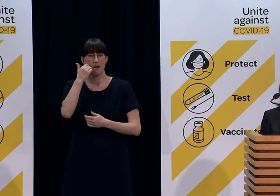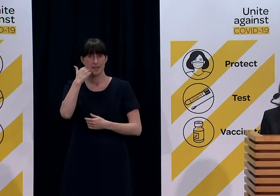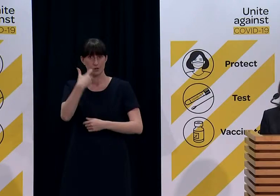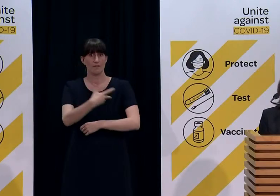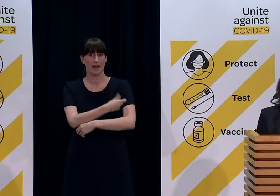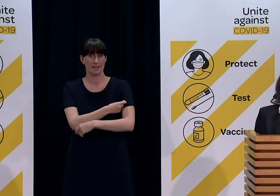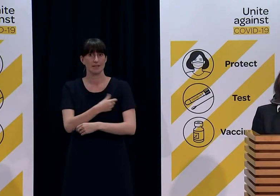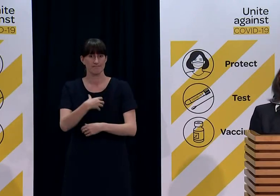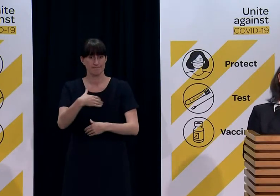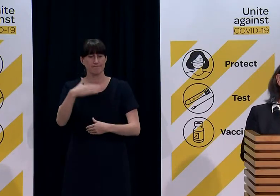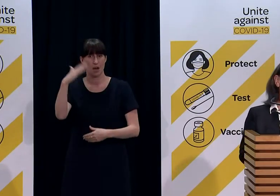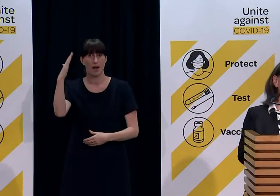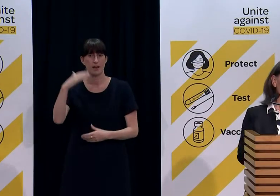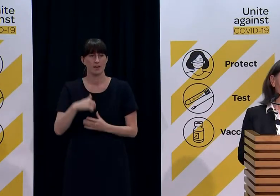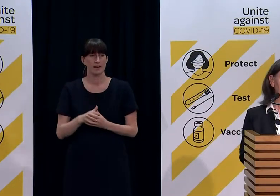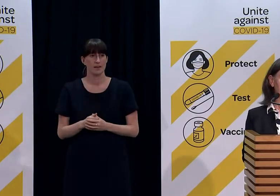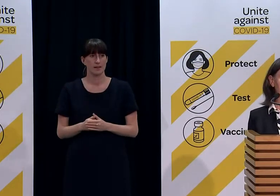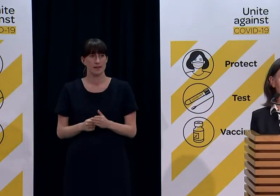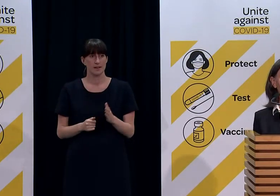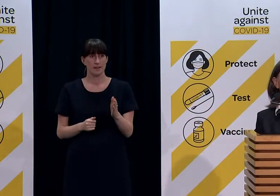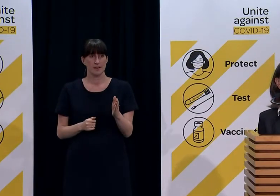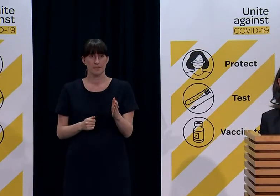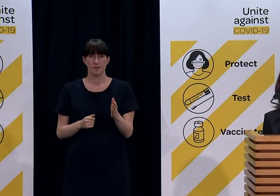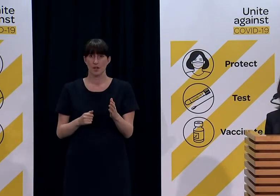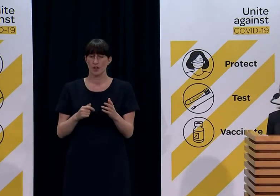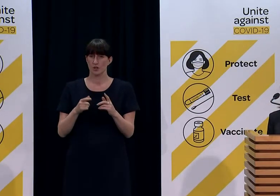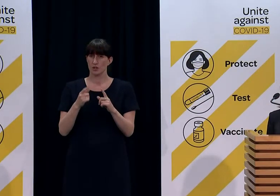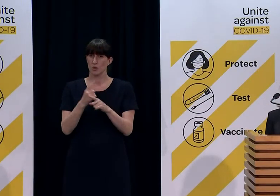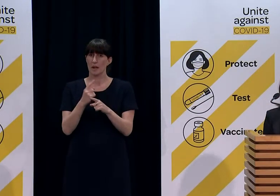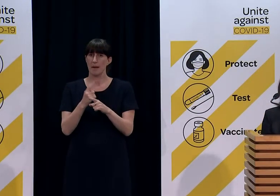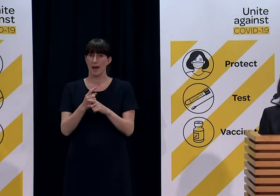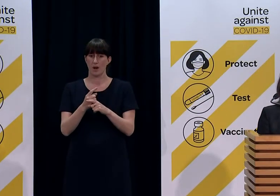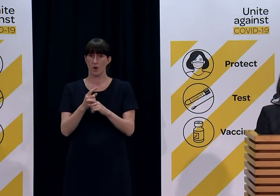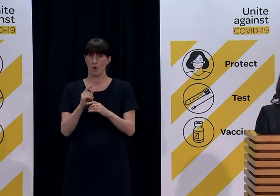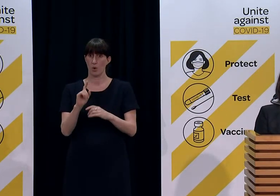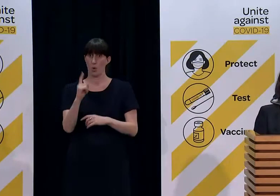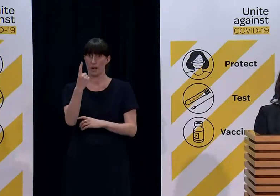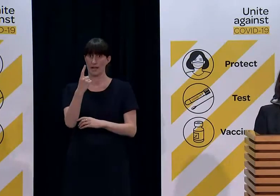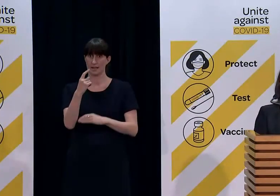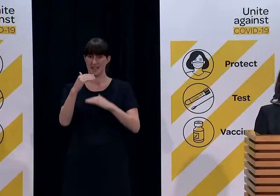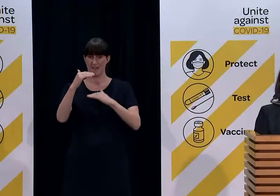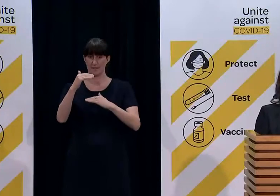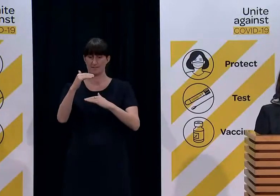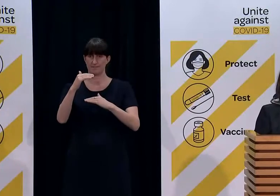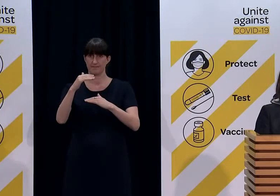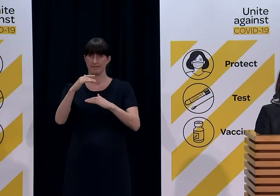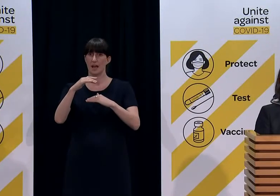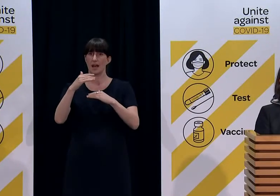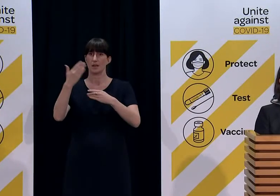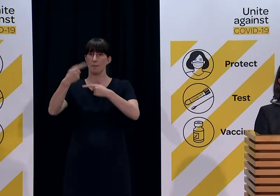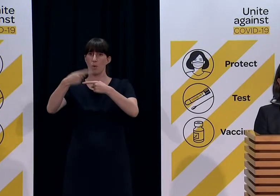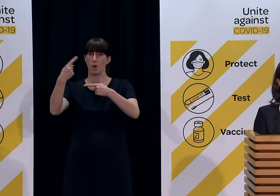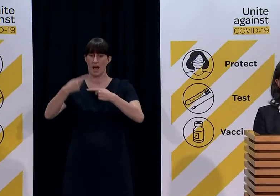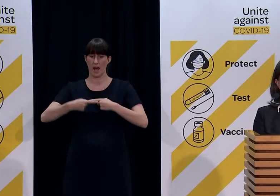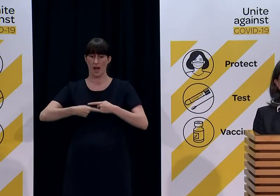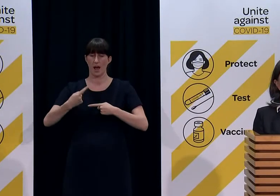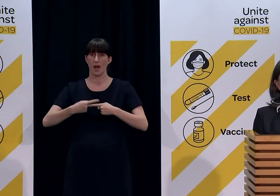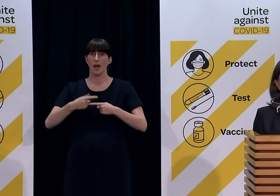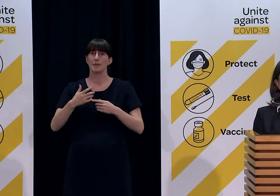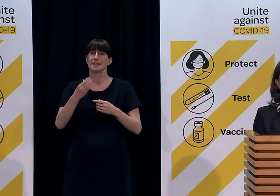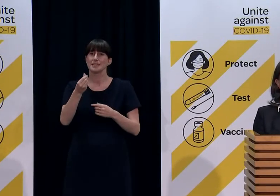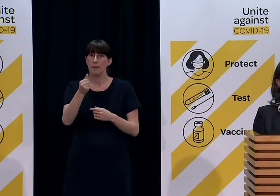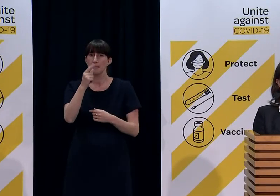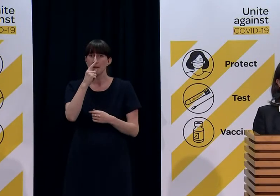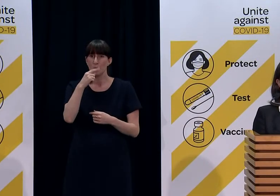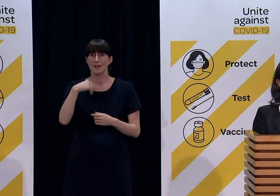workers crossing that Auckland, essential workers crossing the border. We've had a lot of feedback. People are, where did this come from?